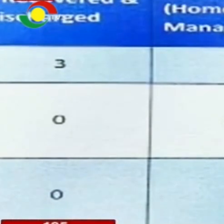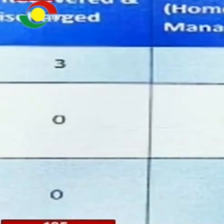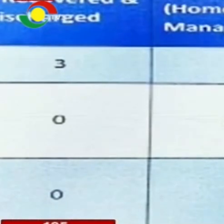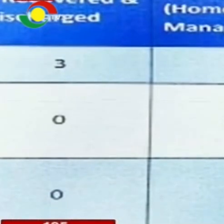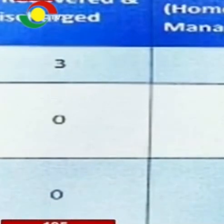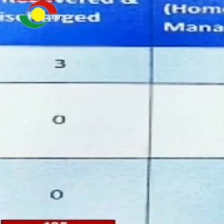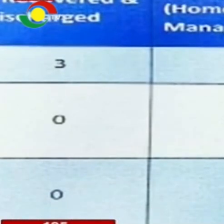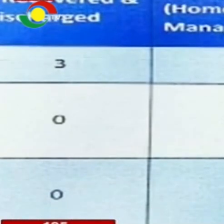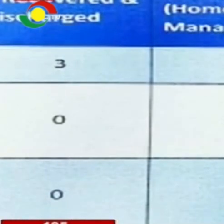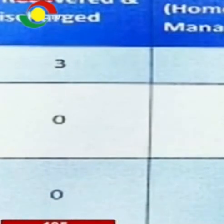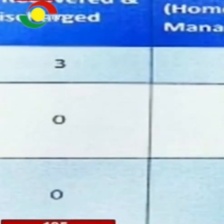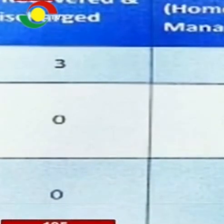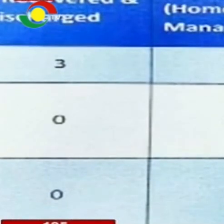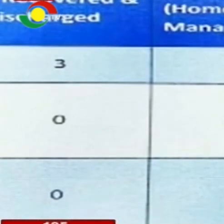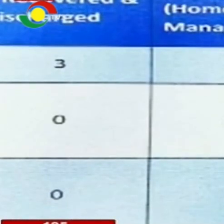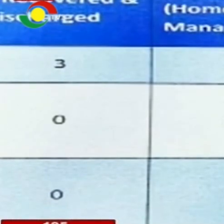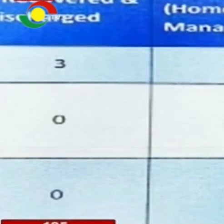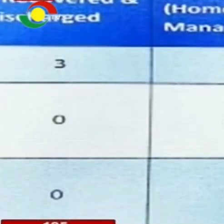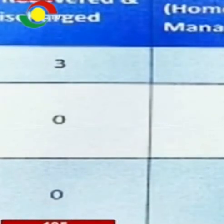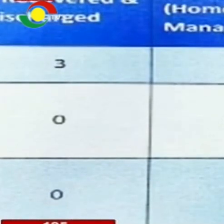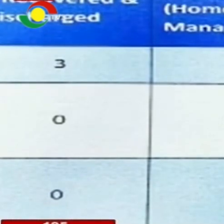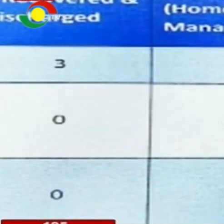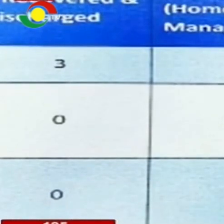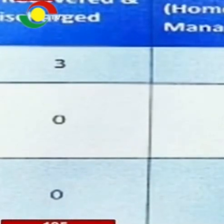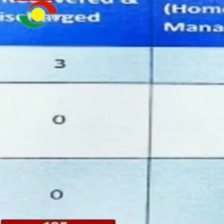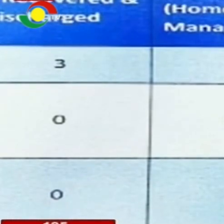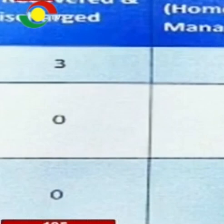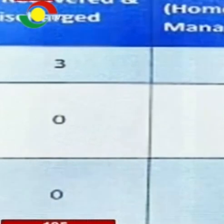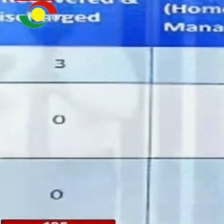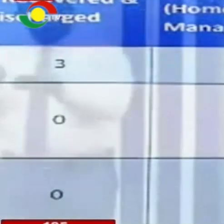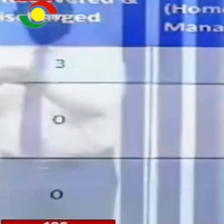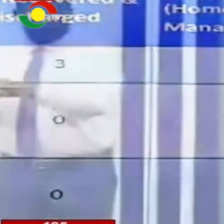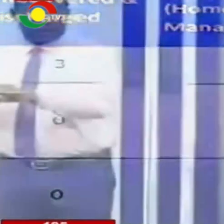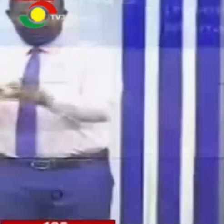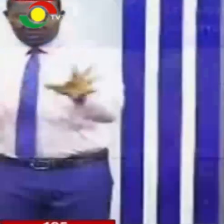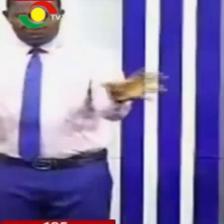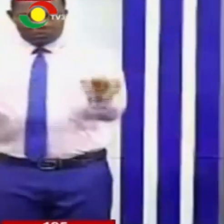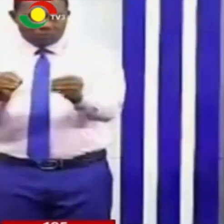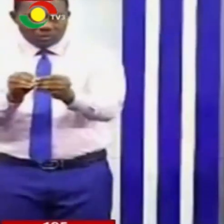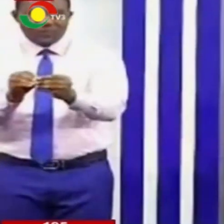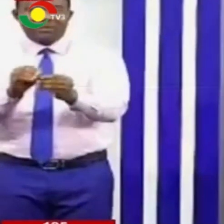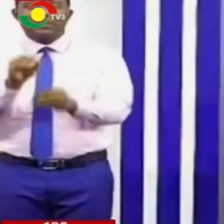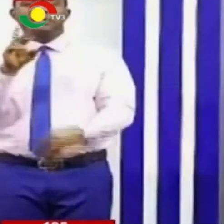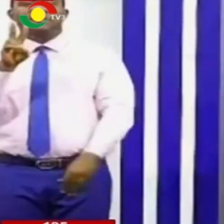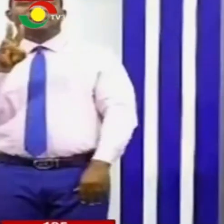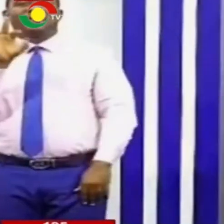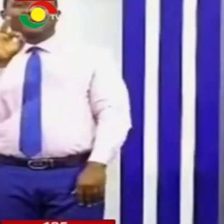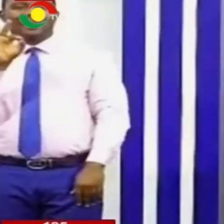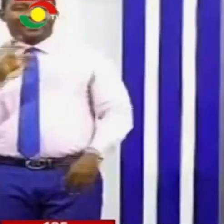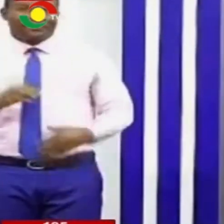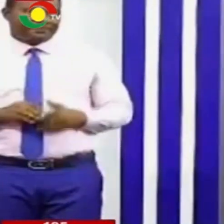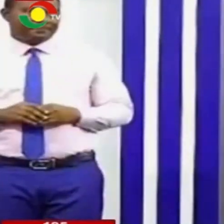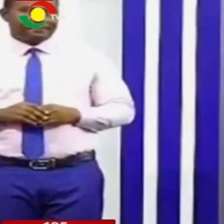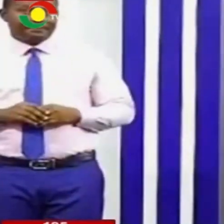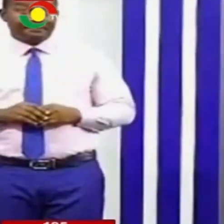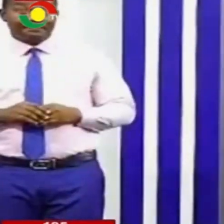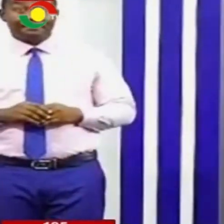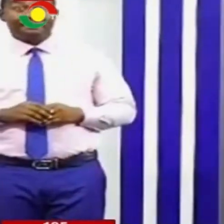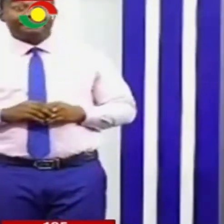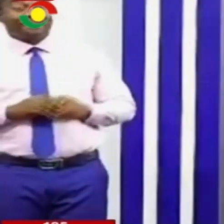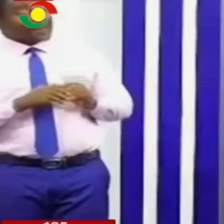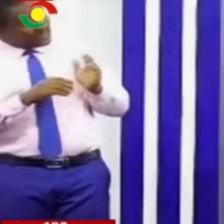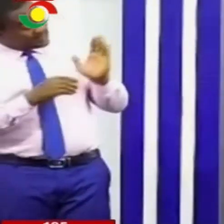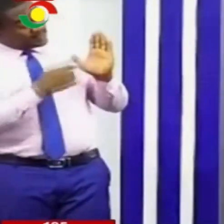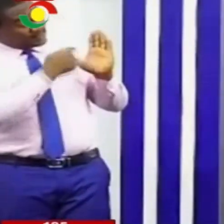treatment. None of them is critical, none of them is dead. That's how we arrive at the 79. In Tamale, the 10 persons who